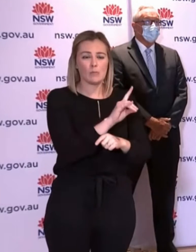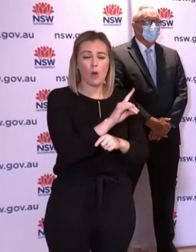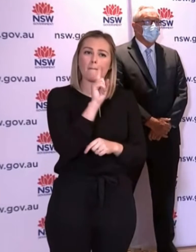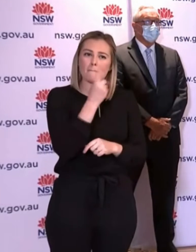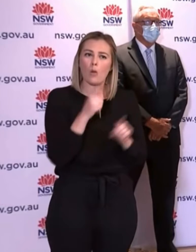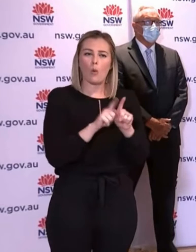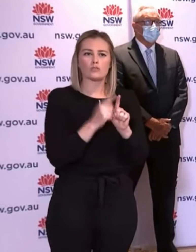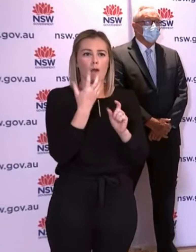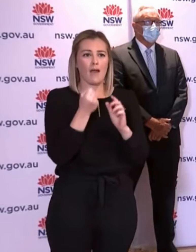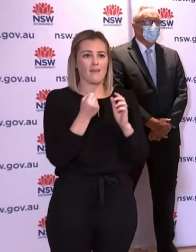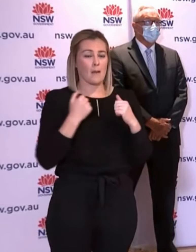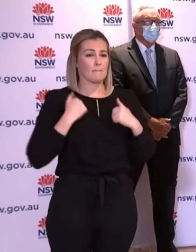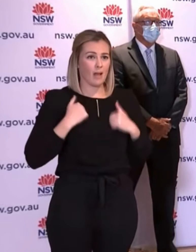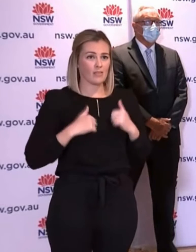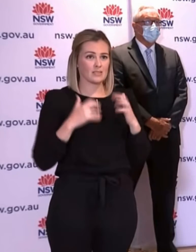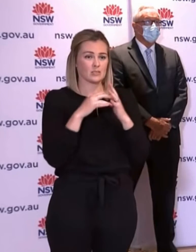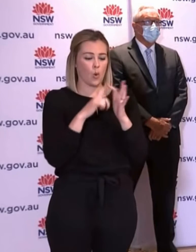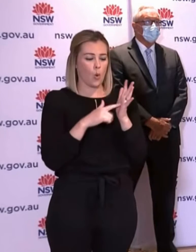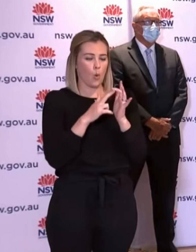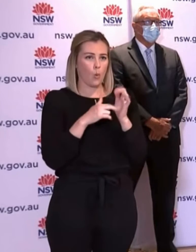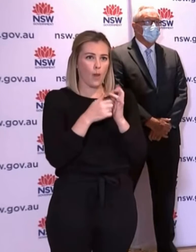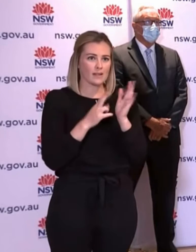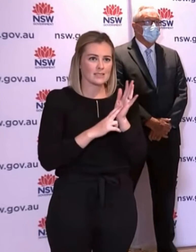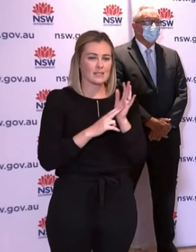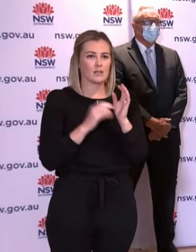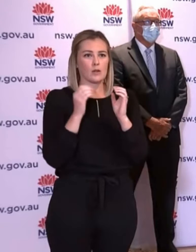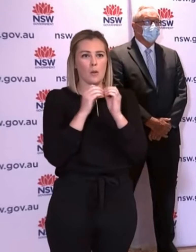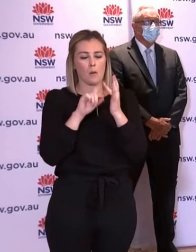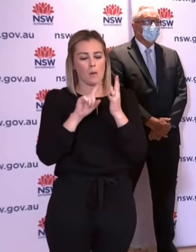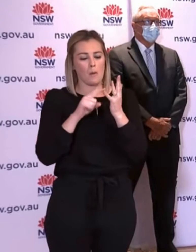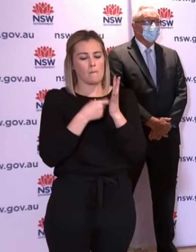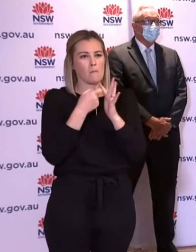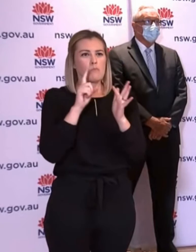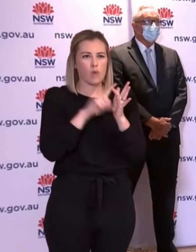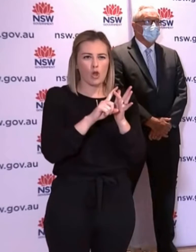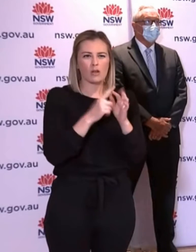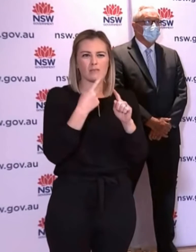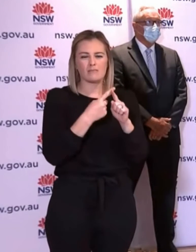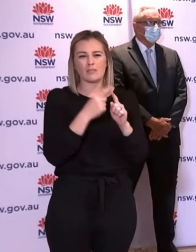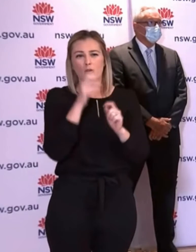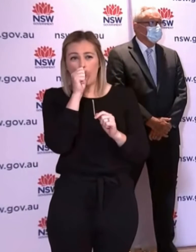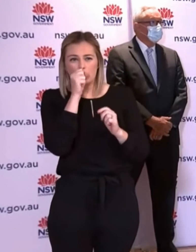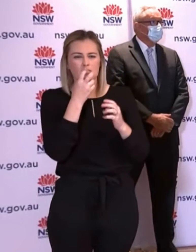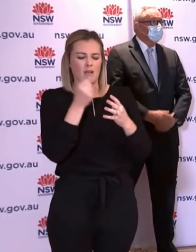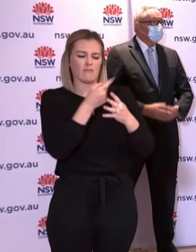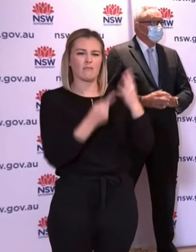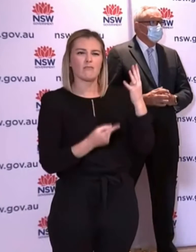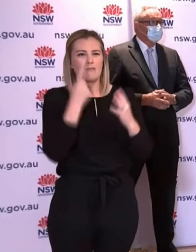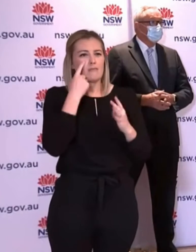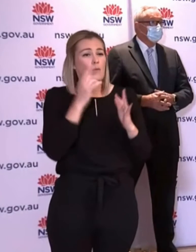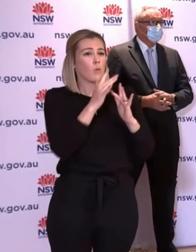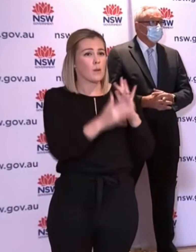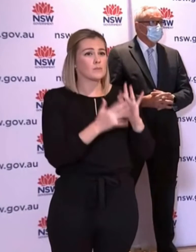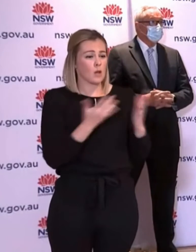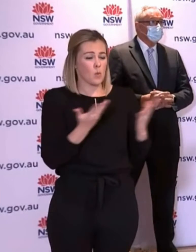Bathurst, Wellington, Burke, Narromine, Goolagambone and also Orange. And our particular